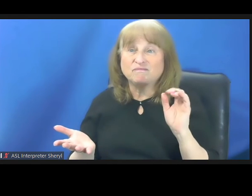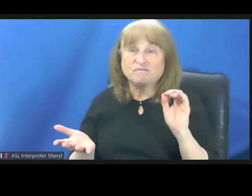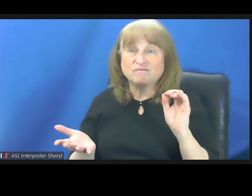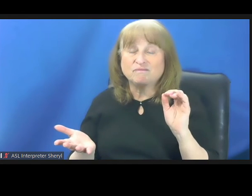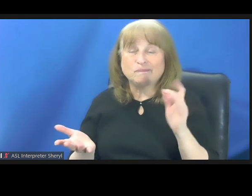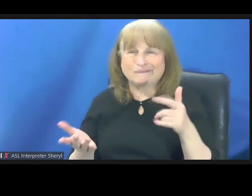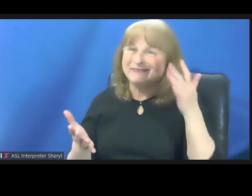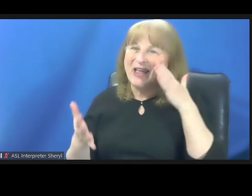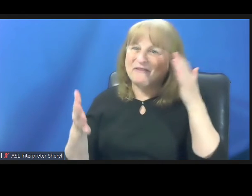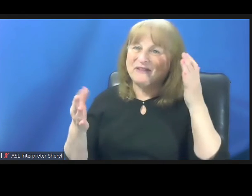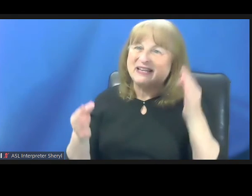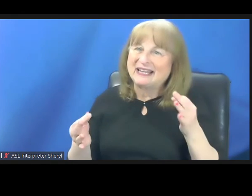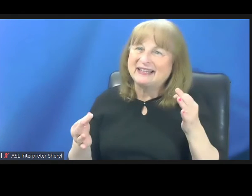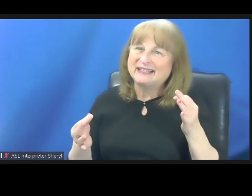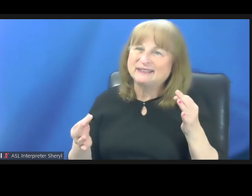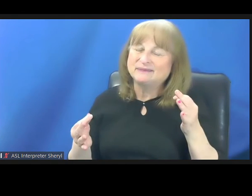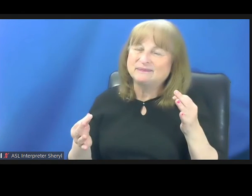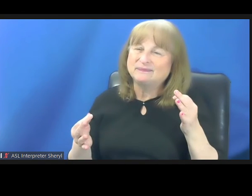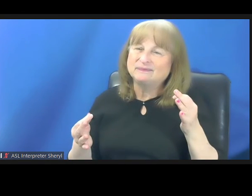definitely the